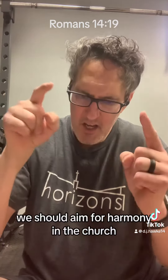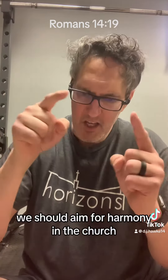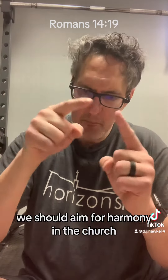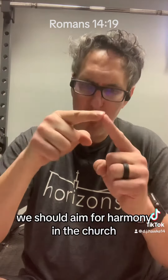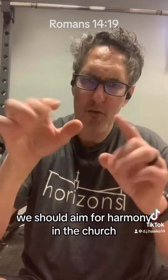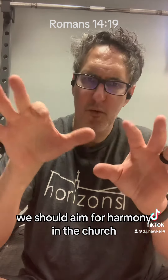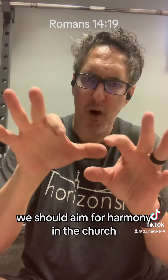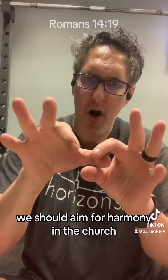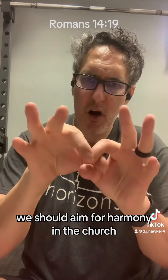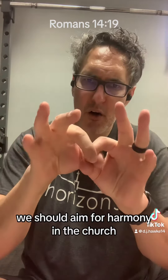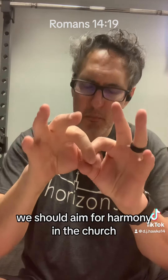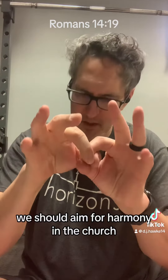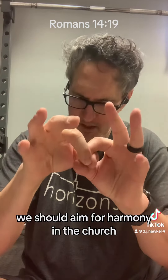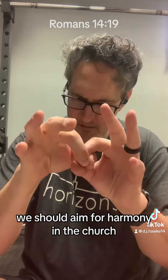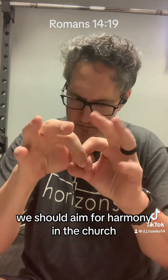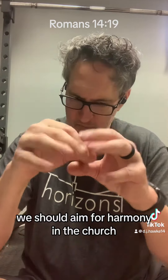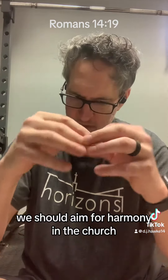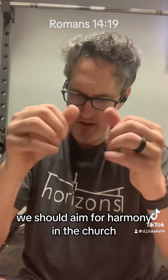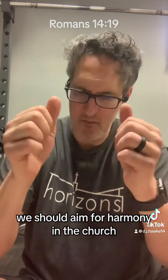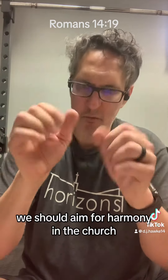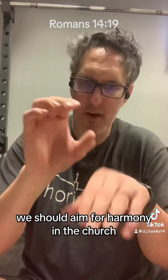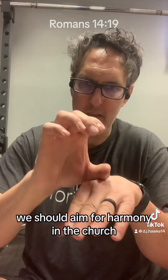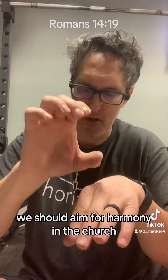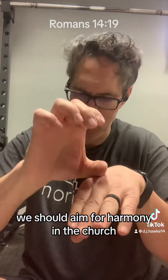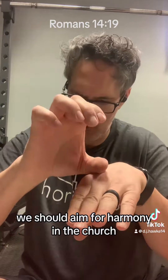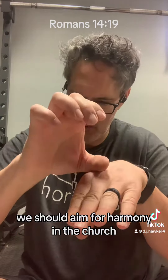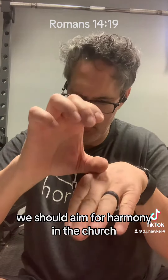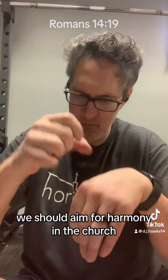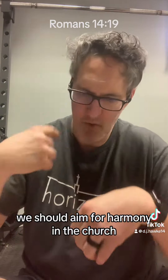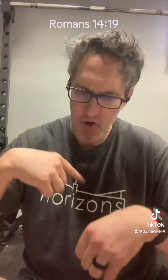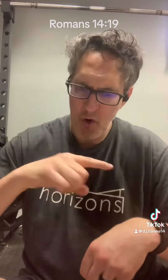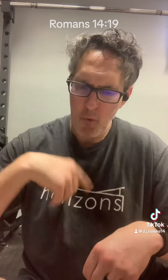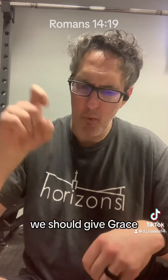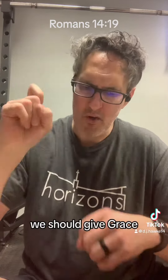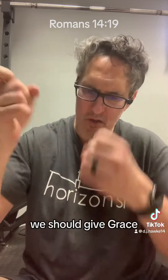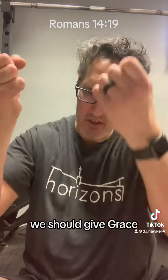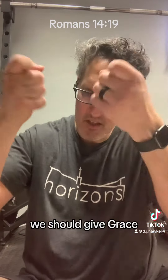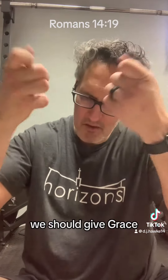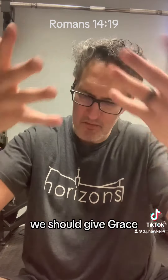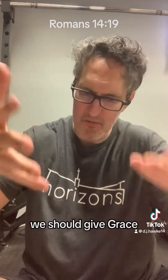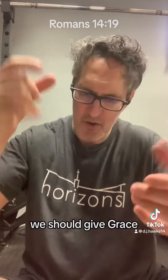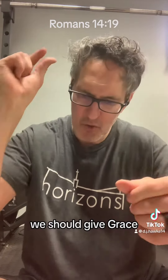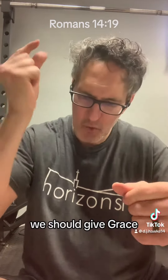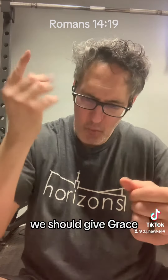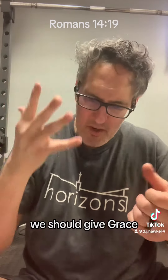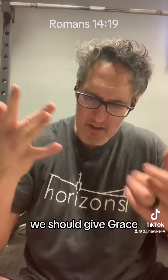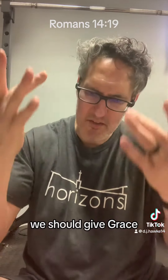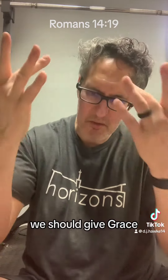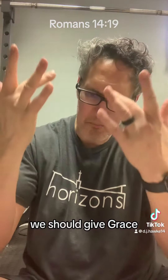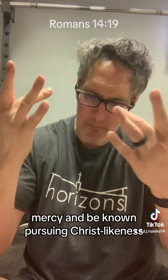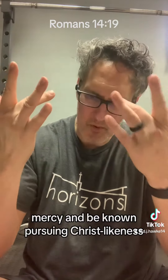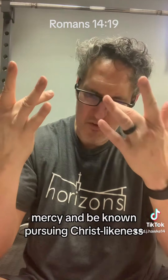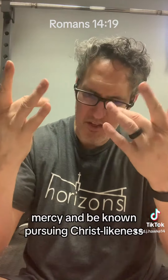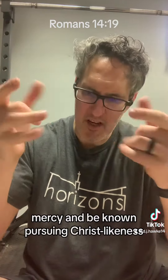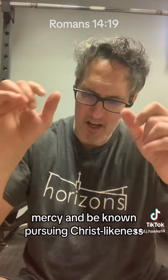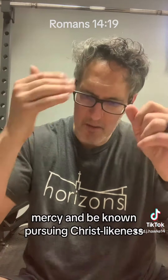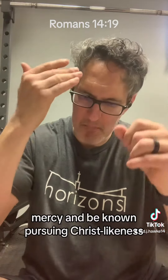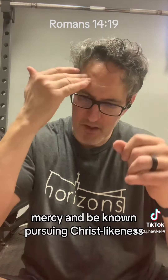aim for harmony in the church. We should give grace, mercy, and be